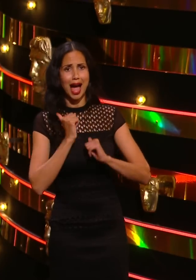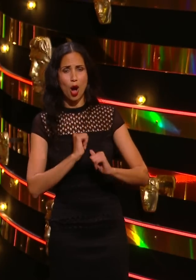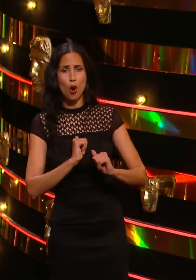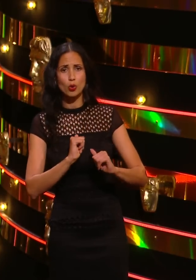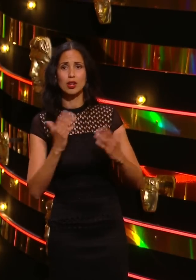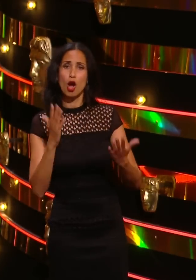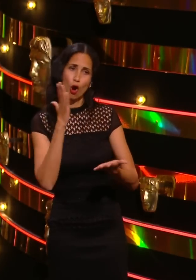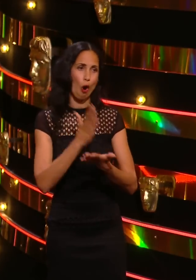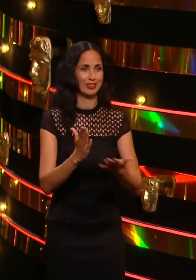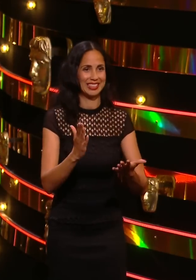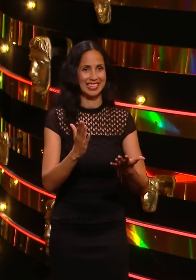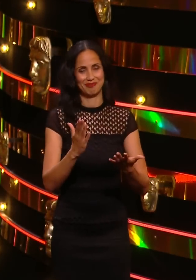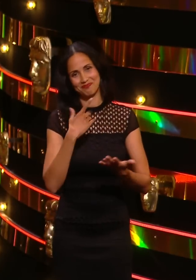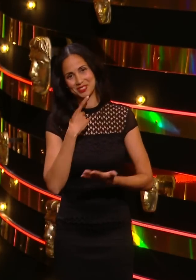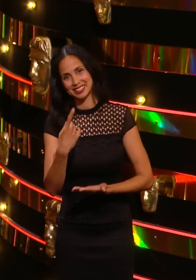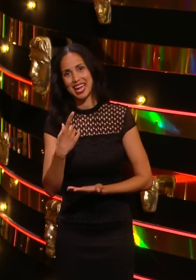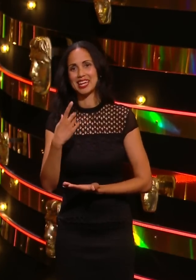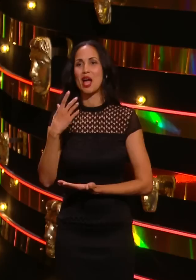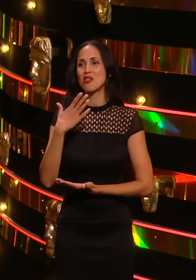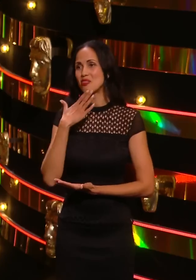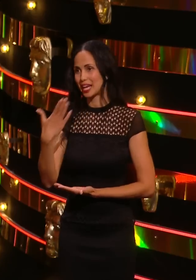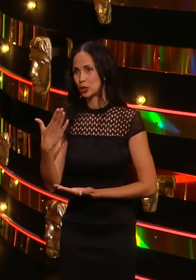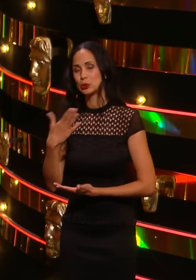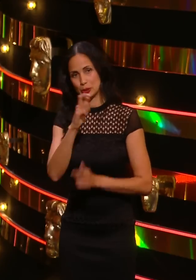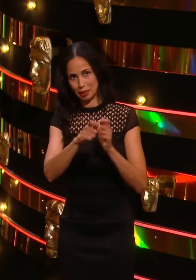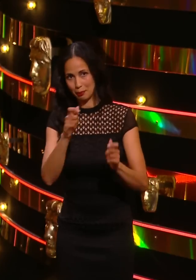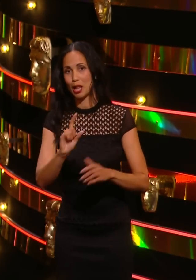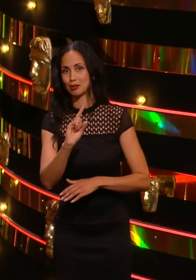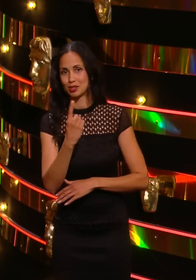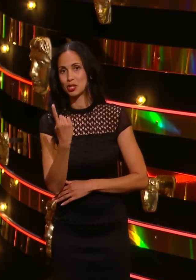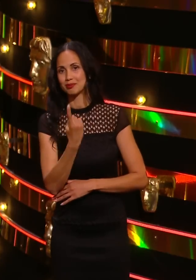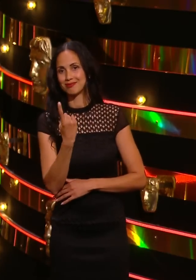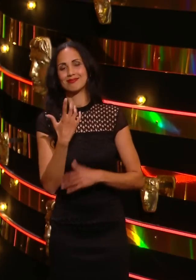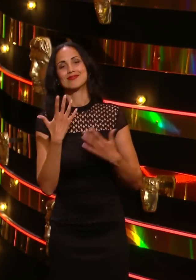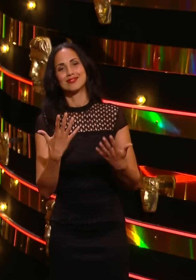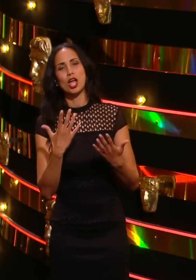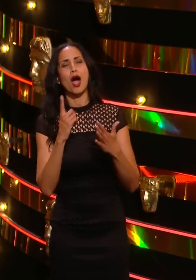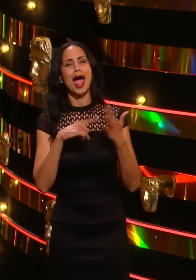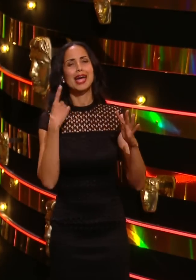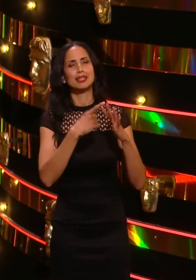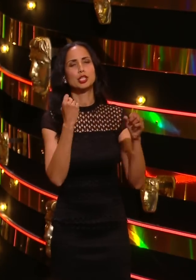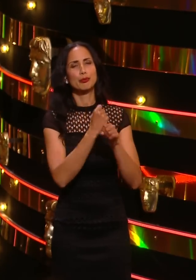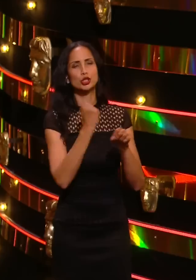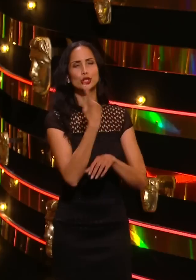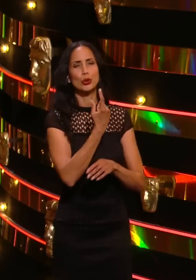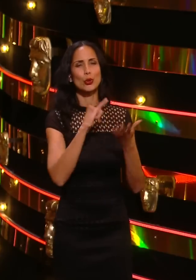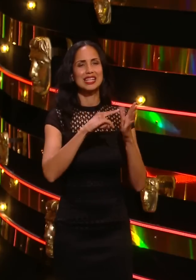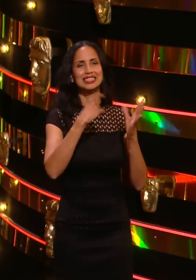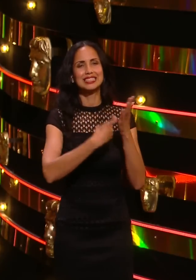say thank you to a few people. First of all, our incredible executive producer, Sarah James,